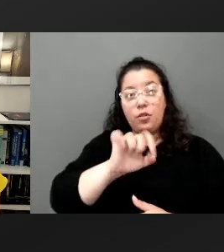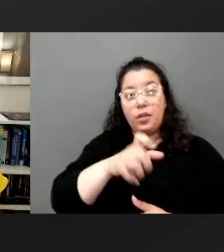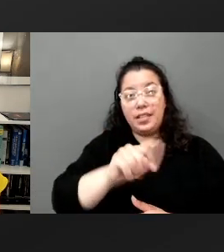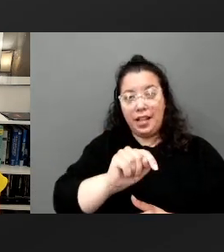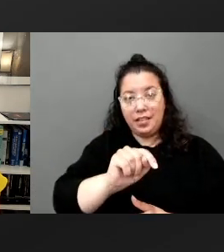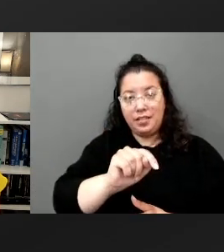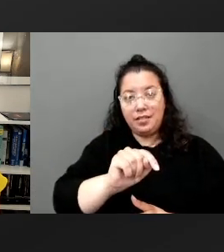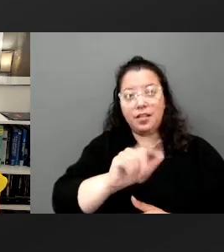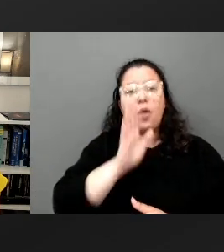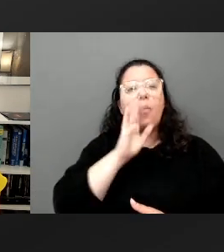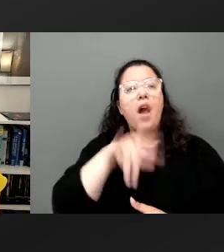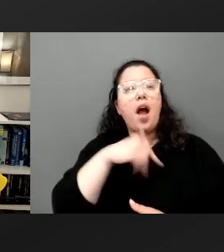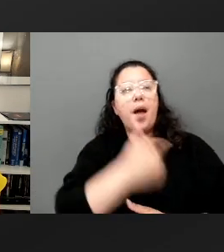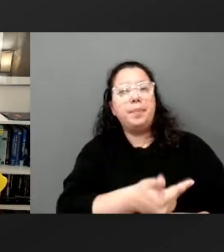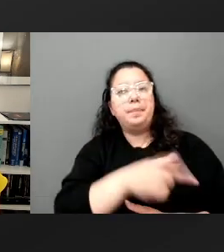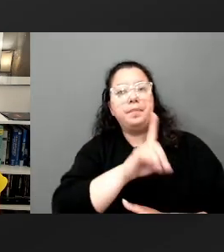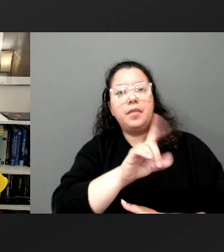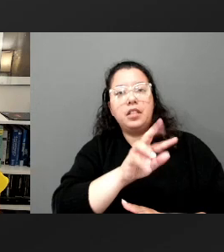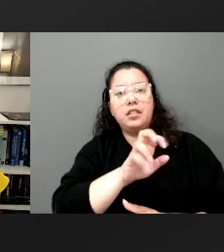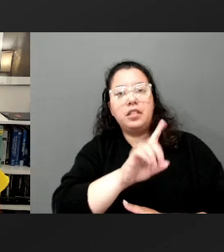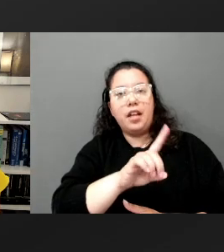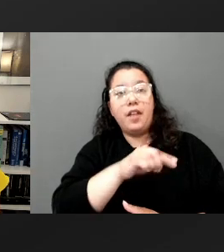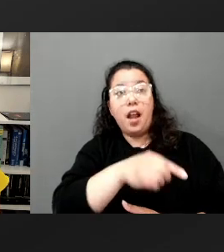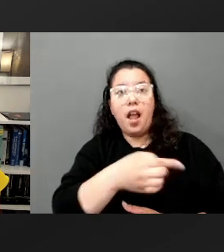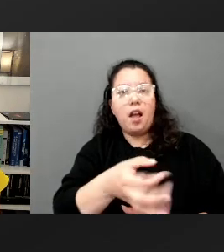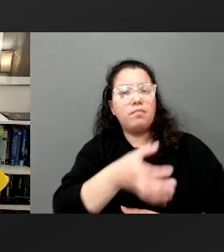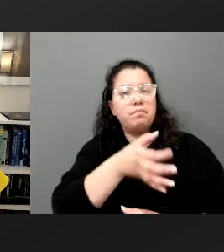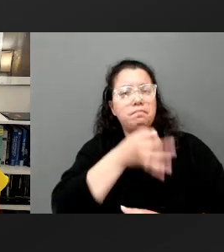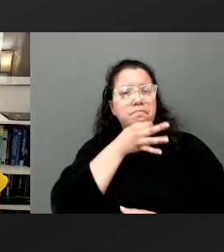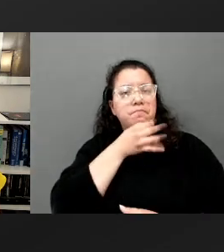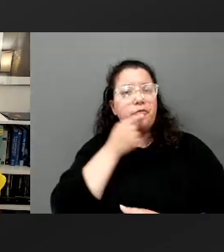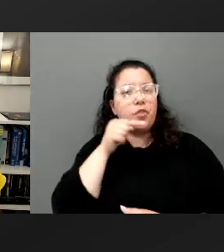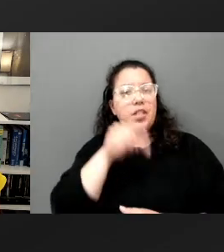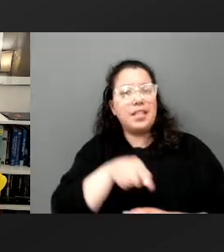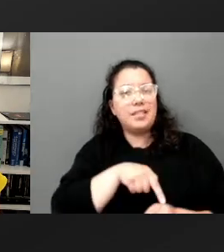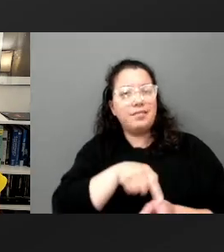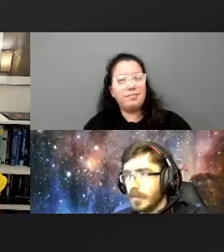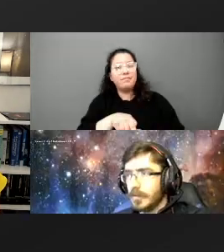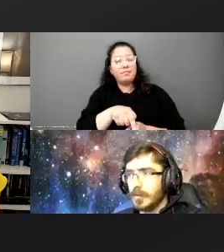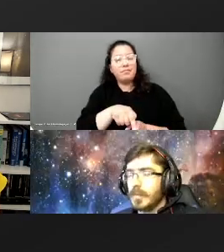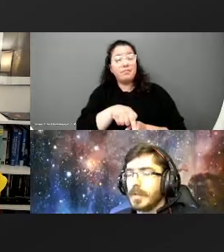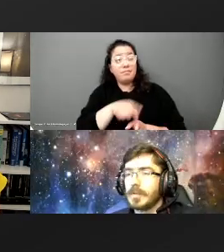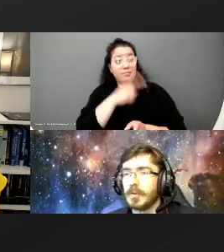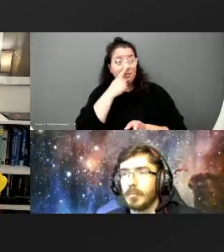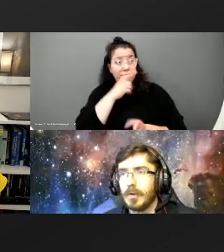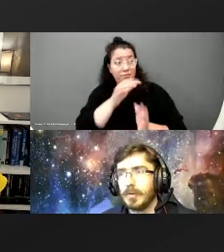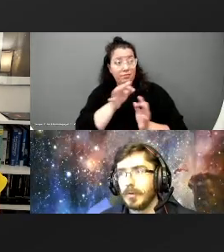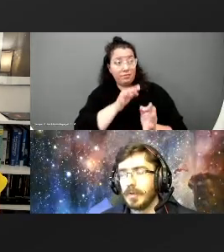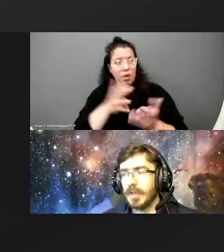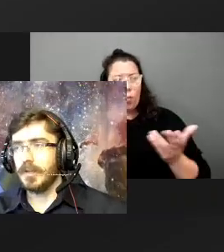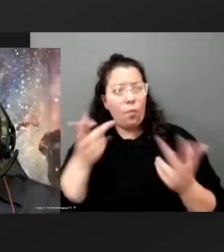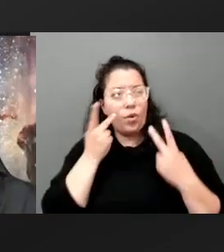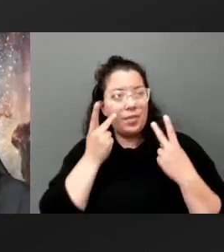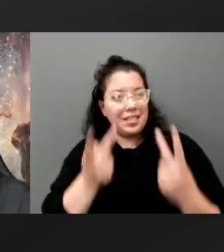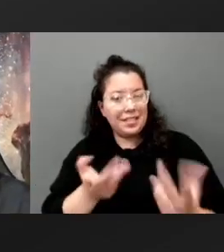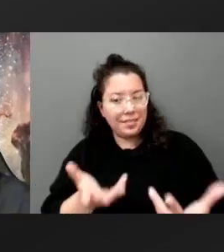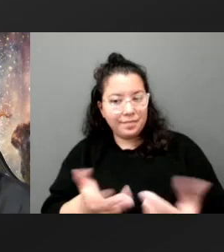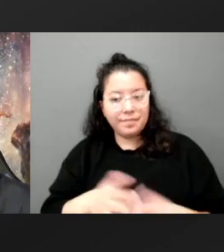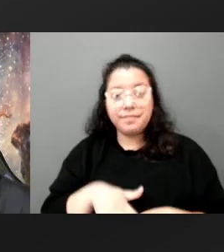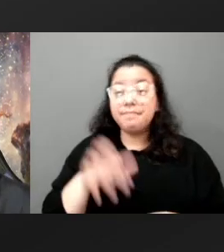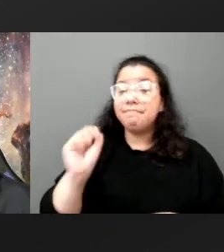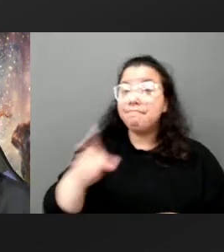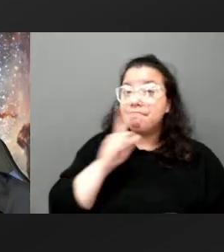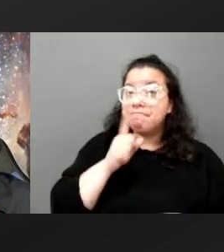an expert in this area, and he could start us off with, what are we seeing here? Sure. So what you're looking at here is